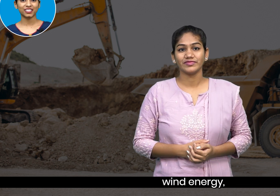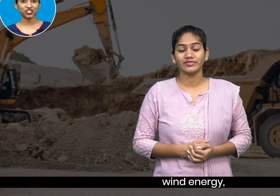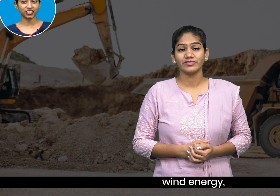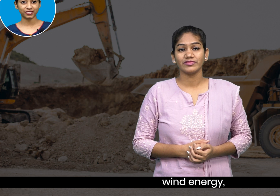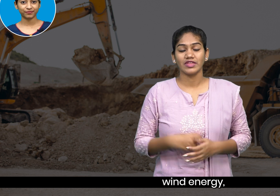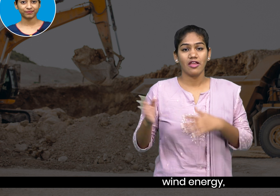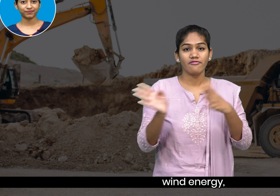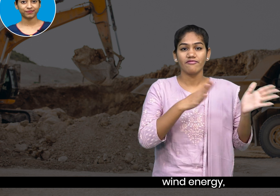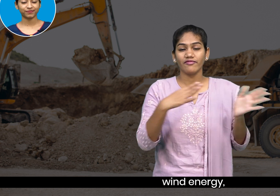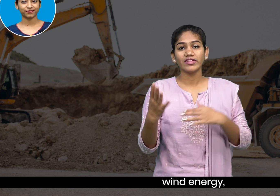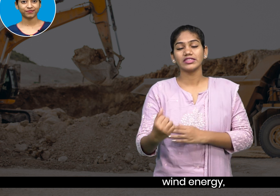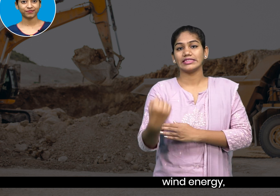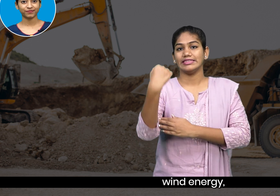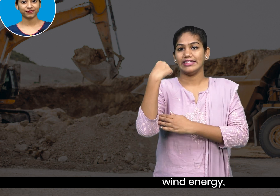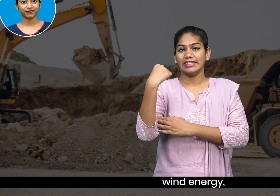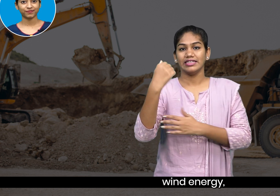Wind energy.